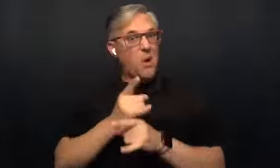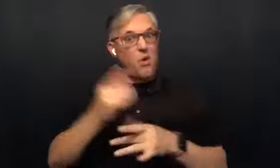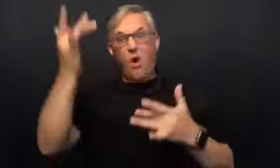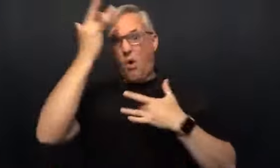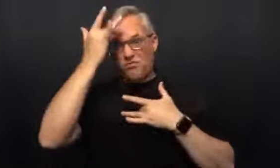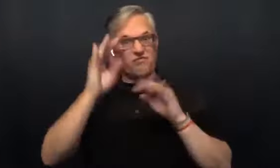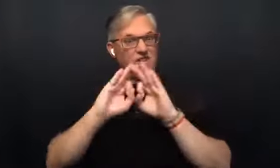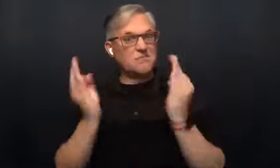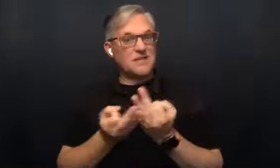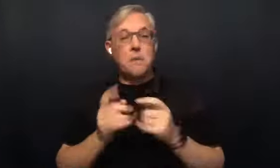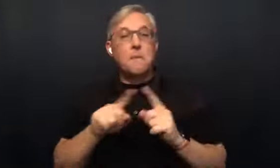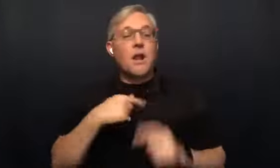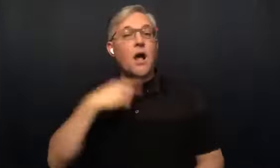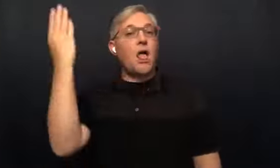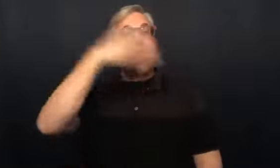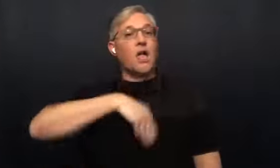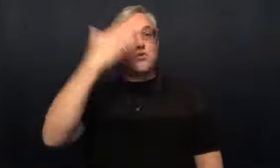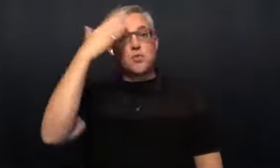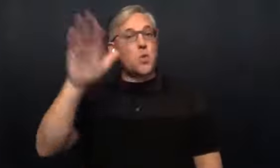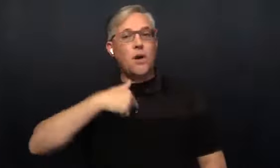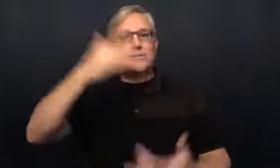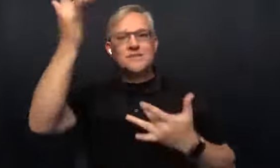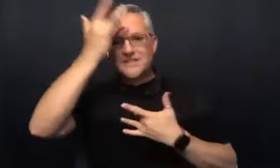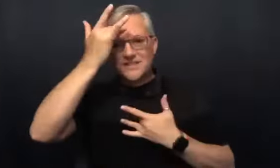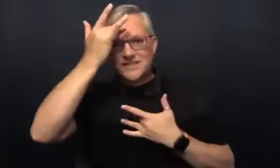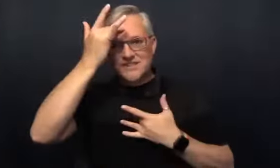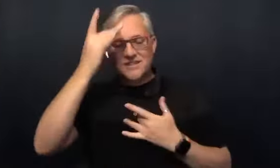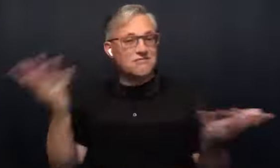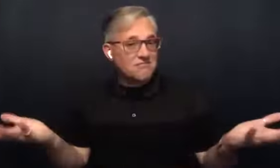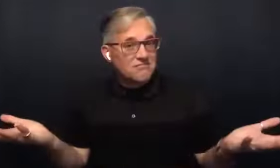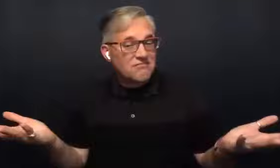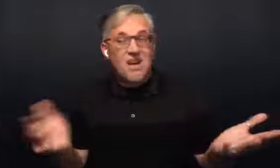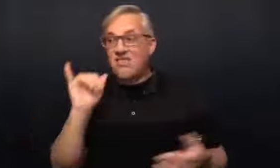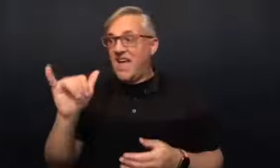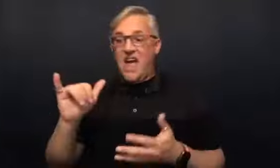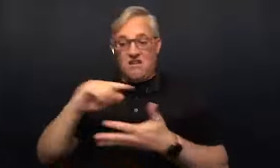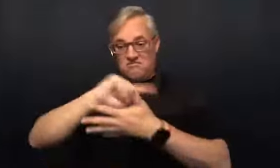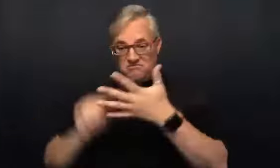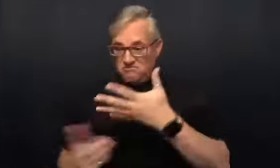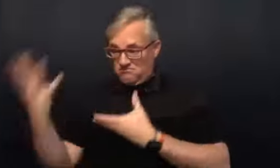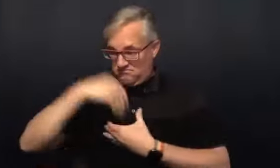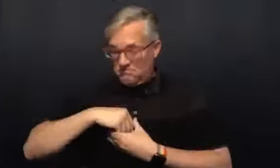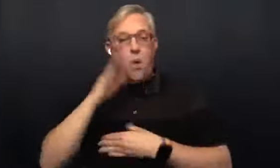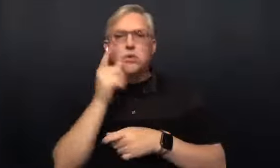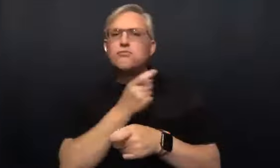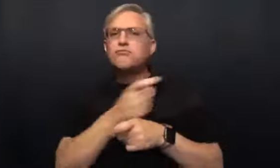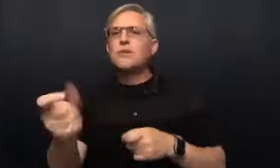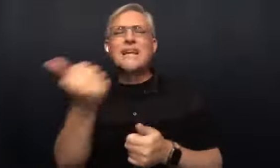set would destroy any relationship, regardless, alcoholic or not. And I